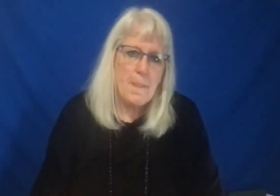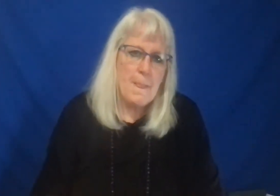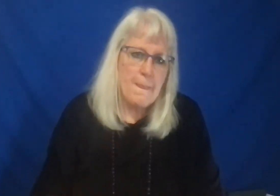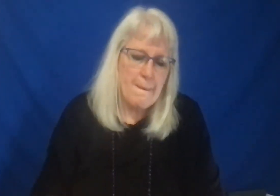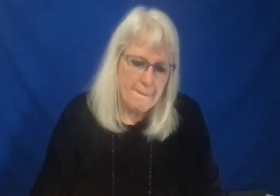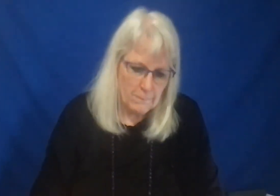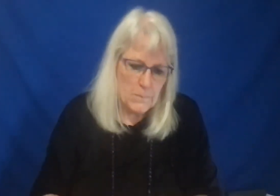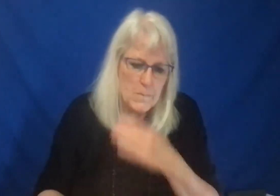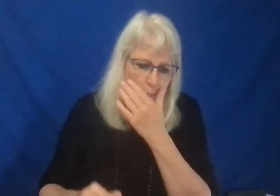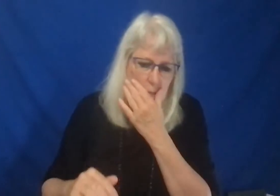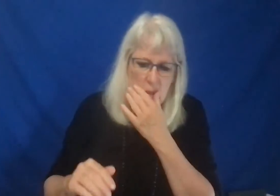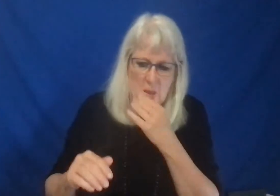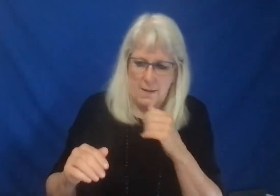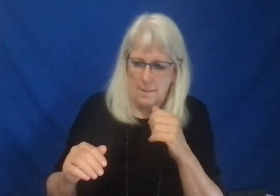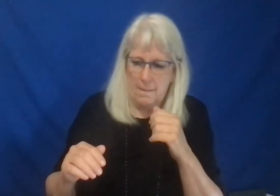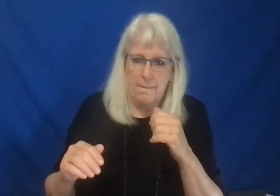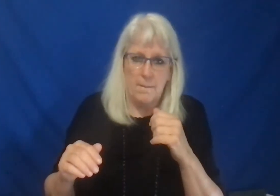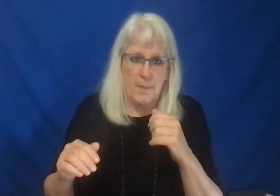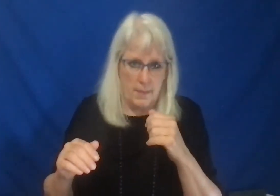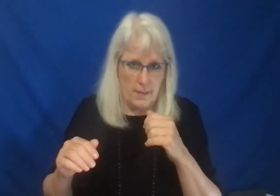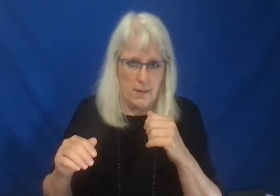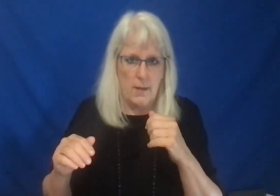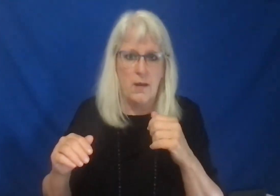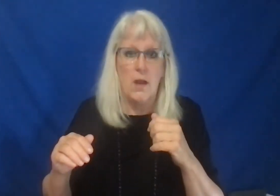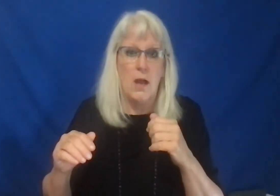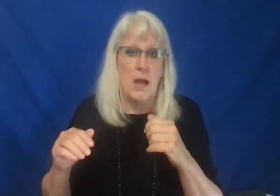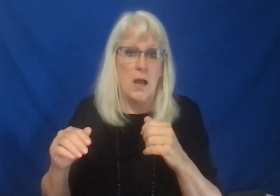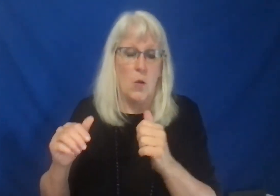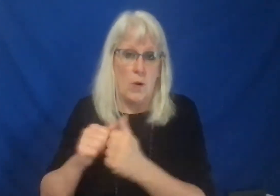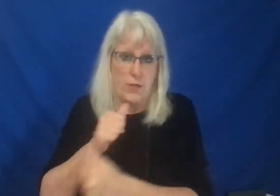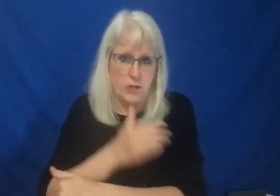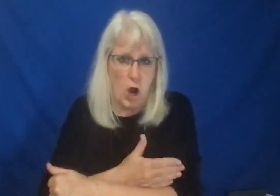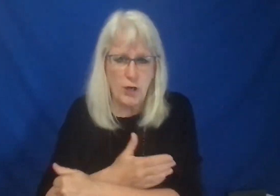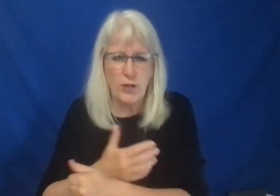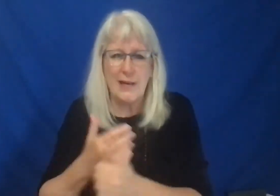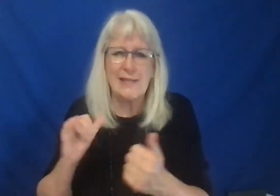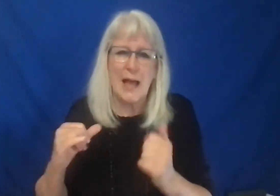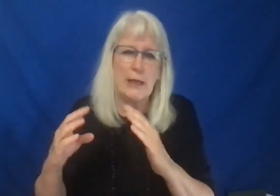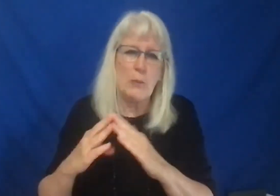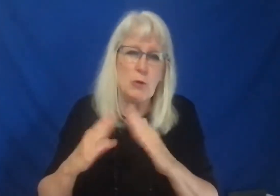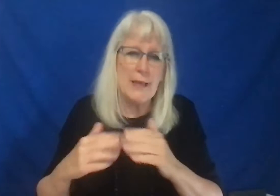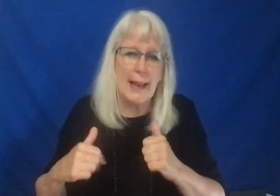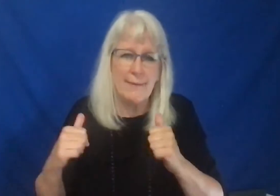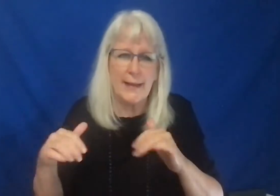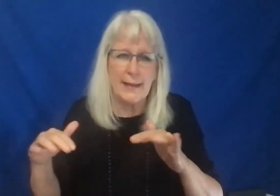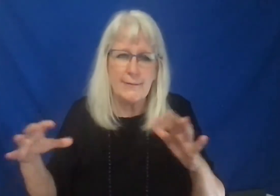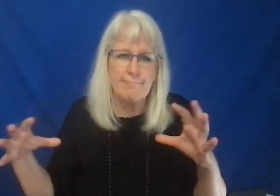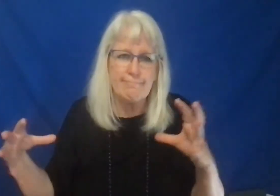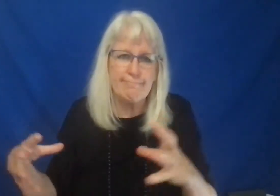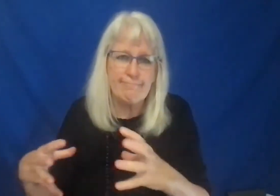you know, we do some communal living when we're with the daughter, and there are just some symbolic things that can be tricky